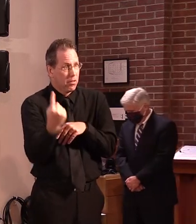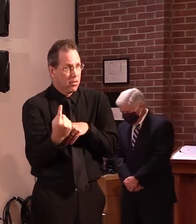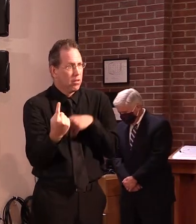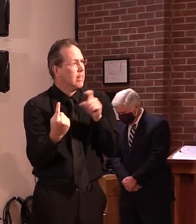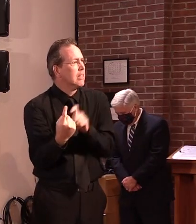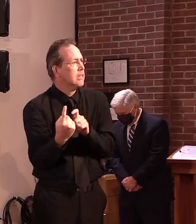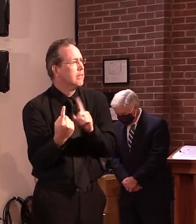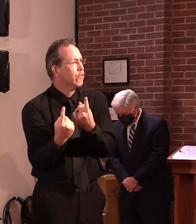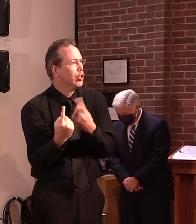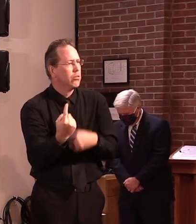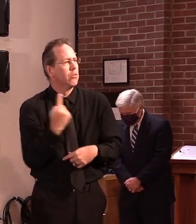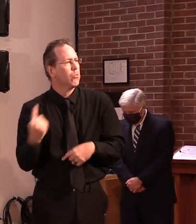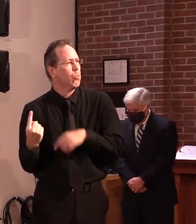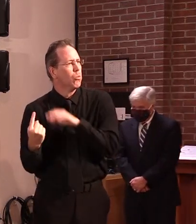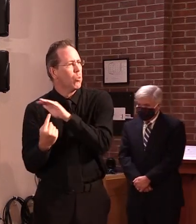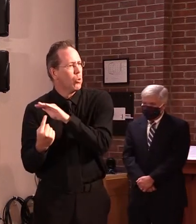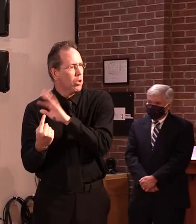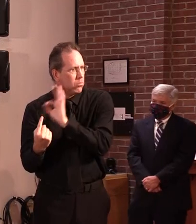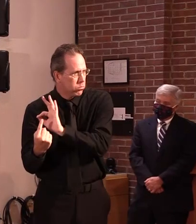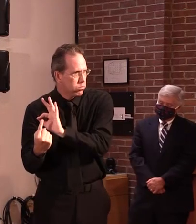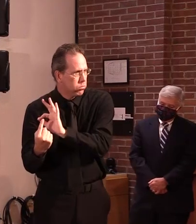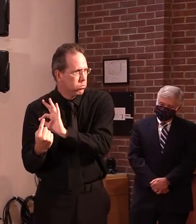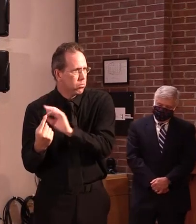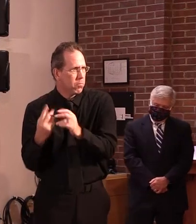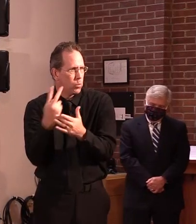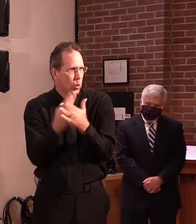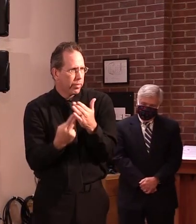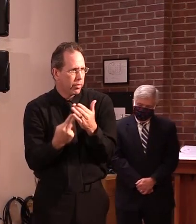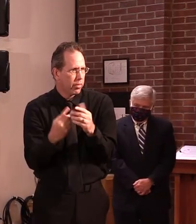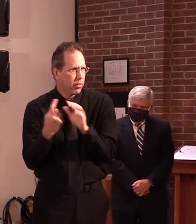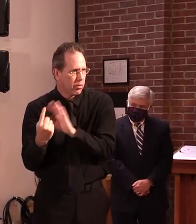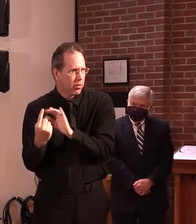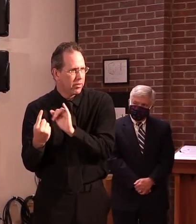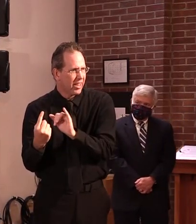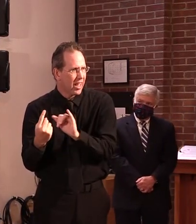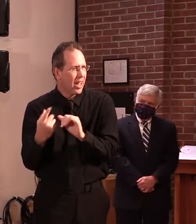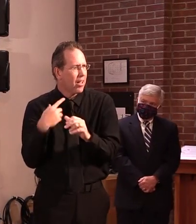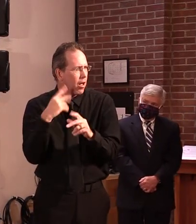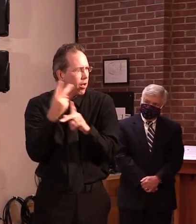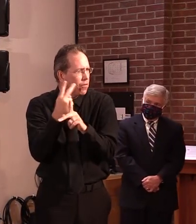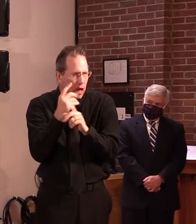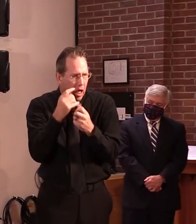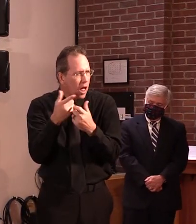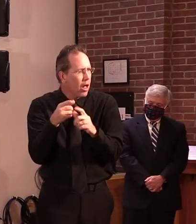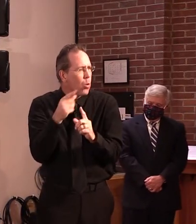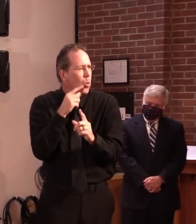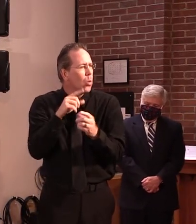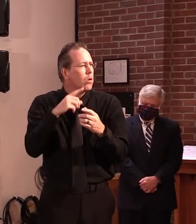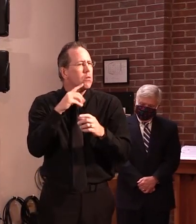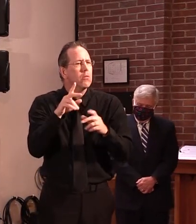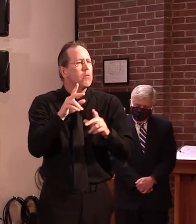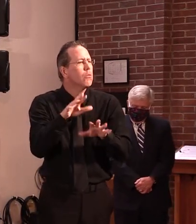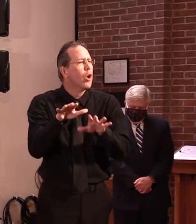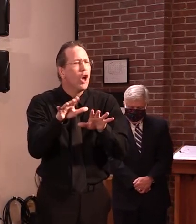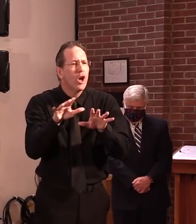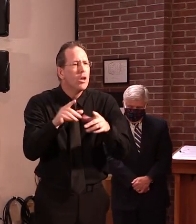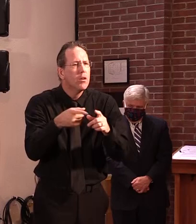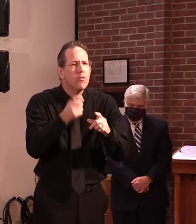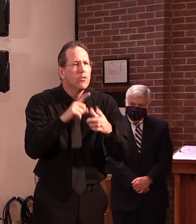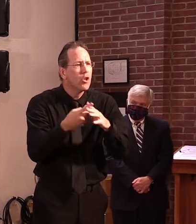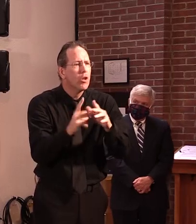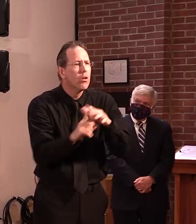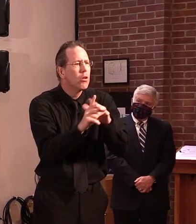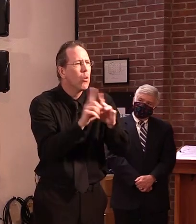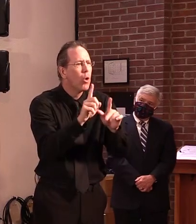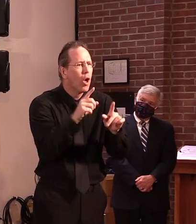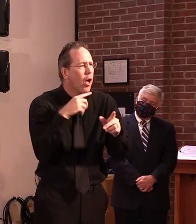and through that were able to pick out what few cases there were in predominantly